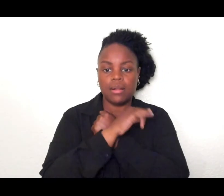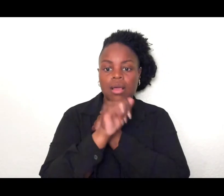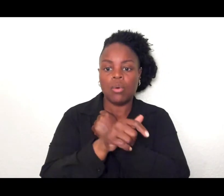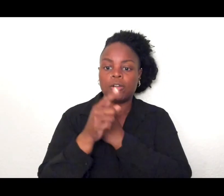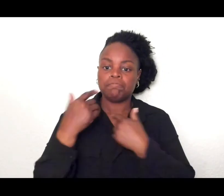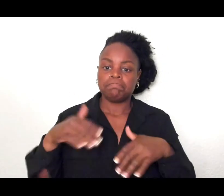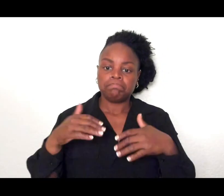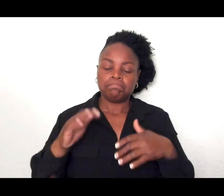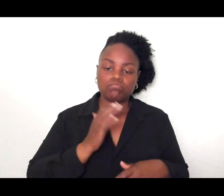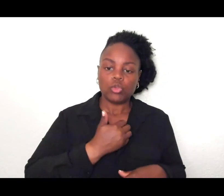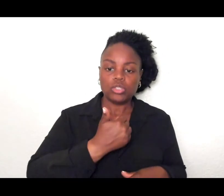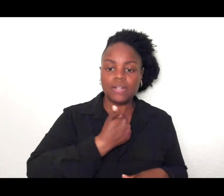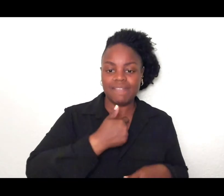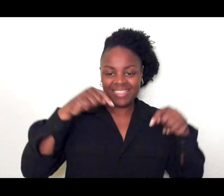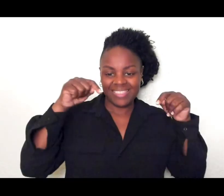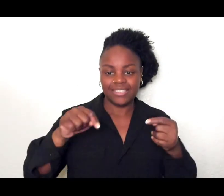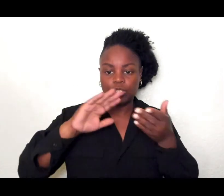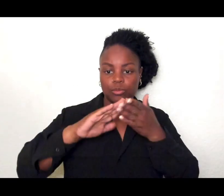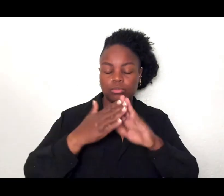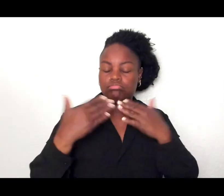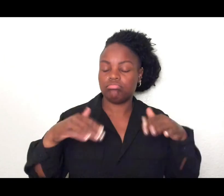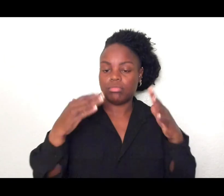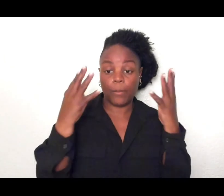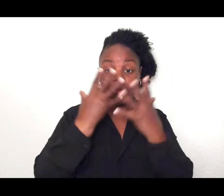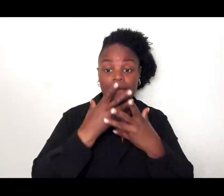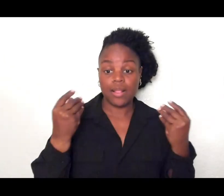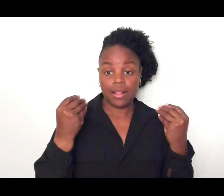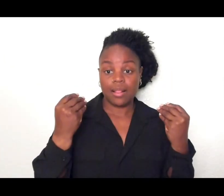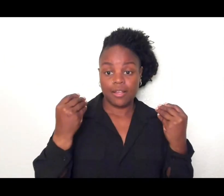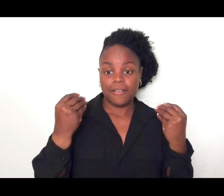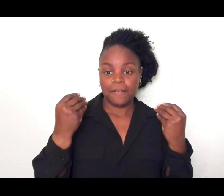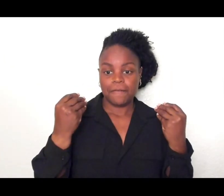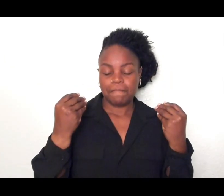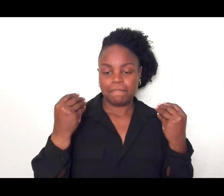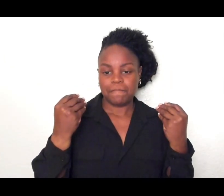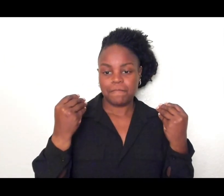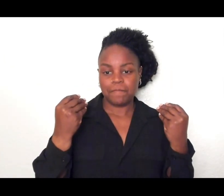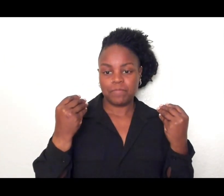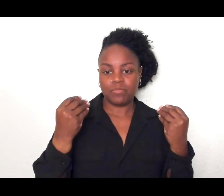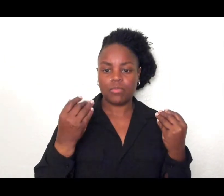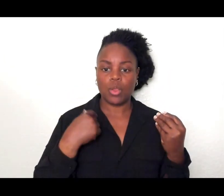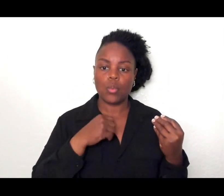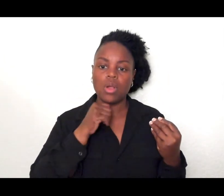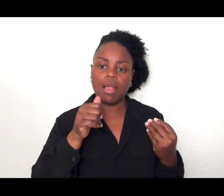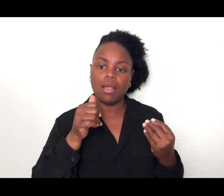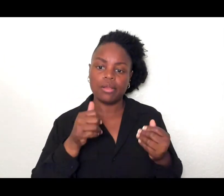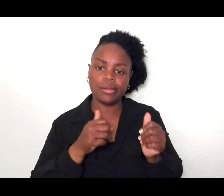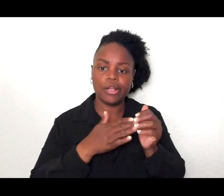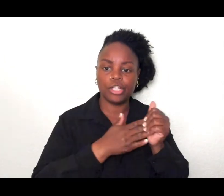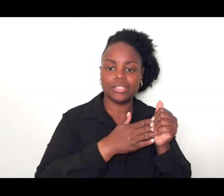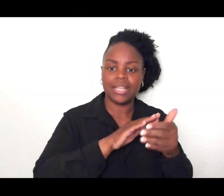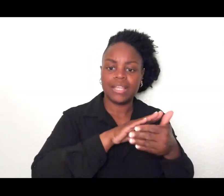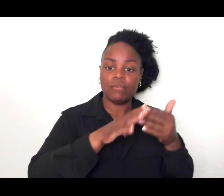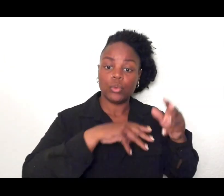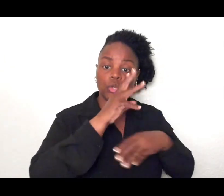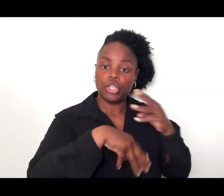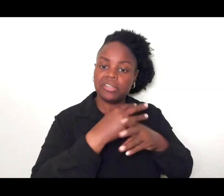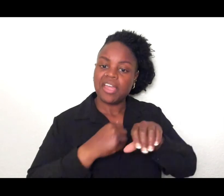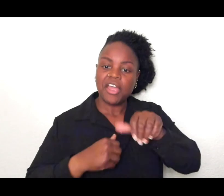of disability justice and anti-racism and queer-centered